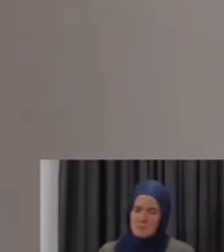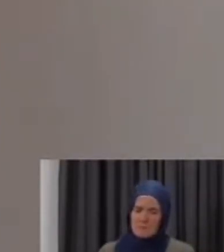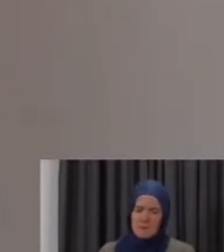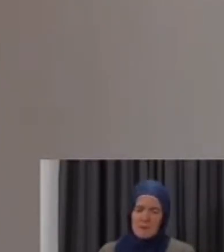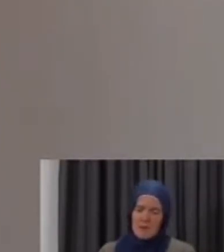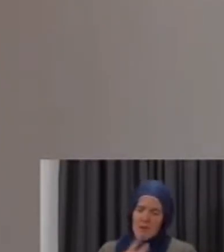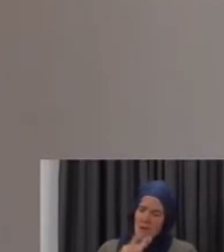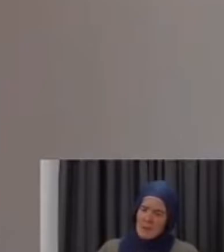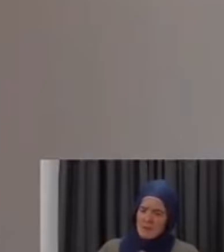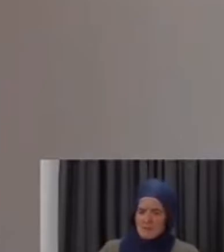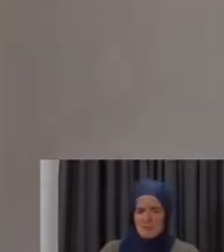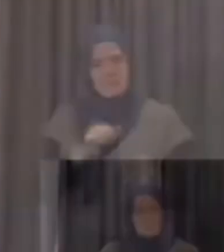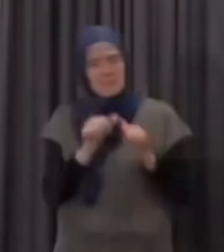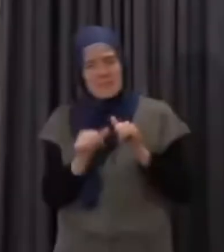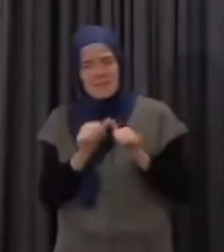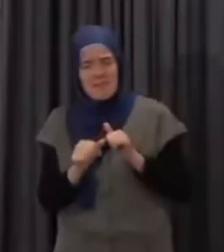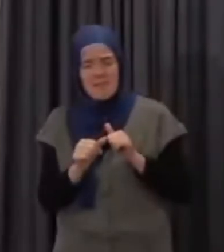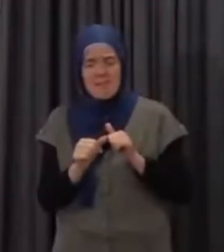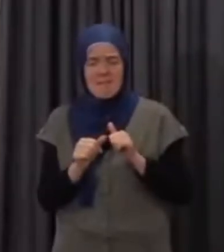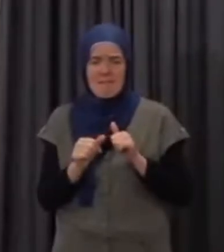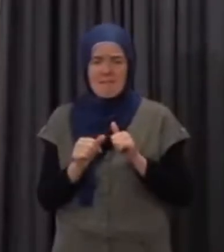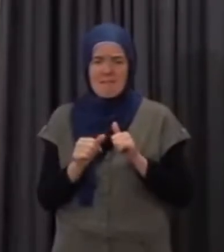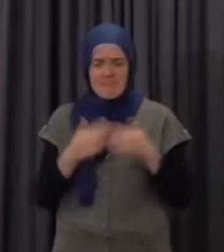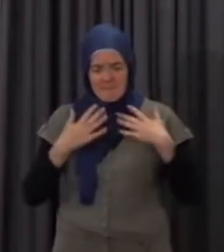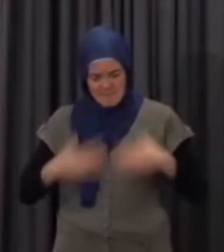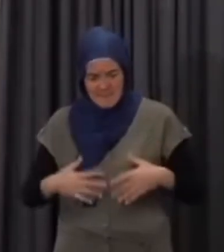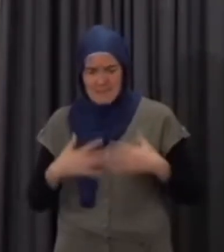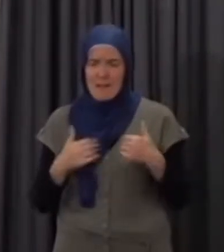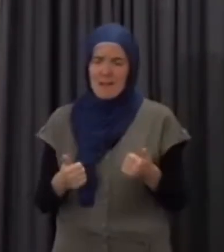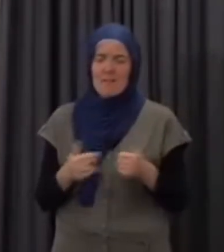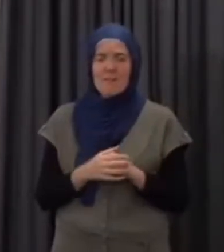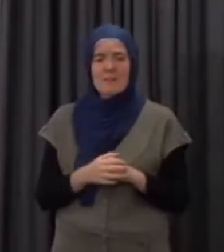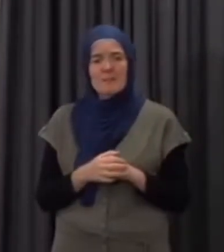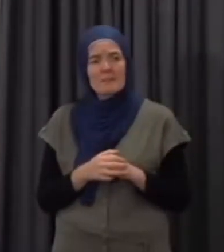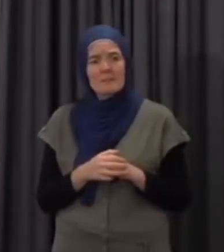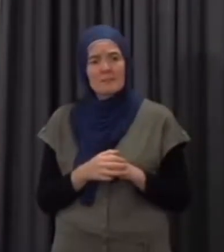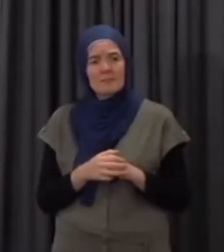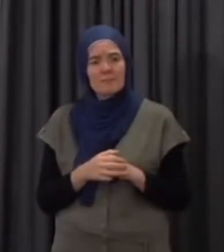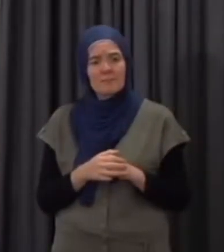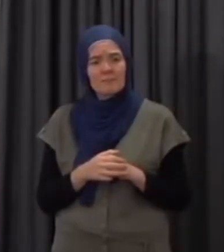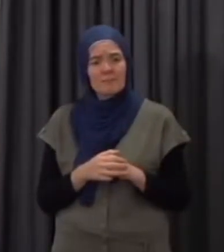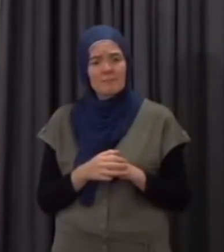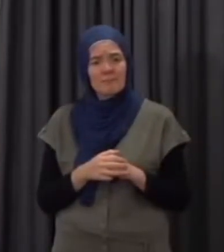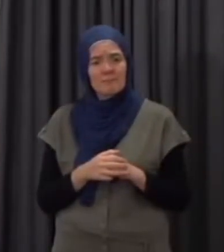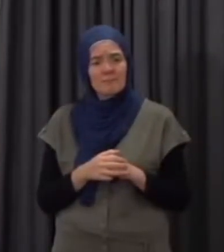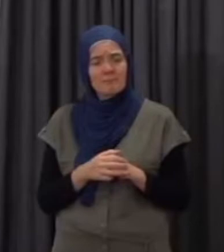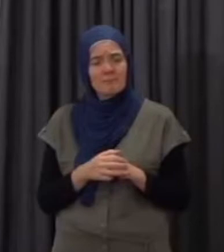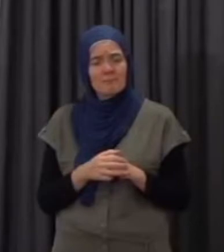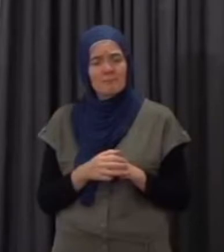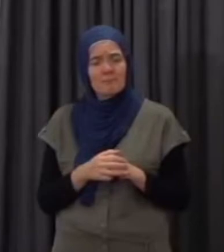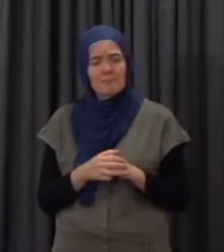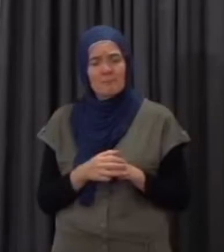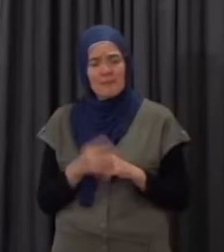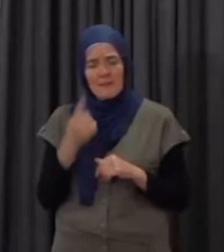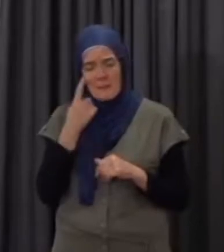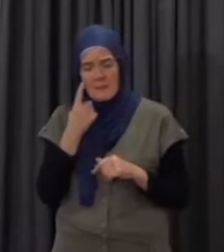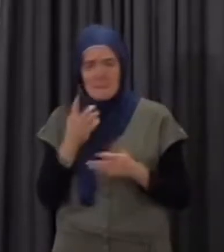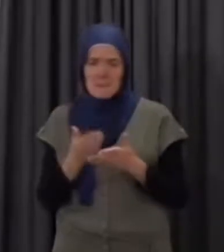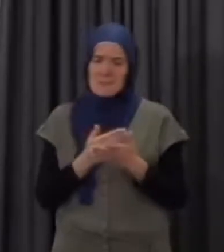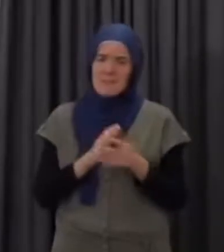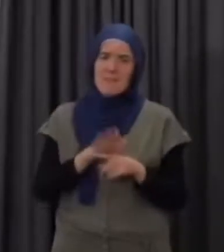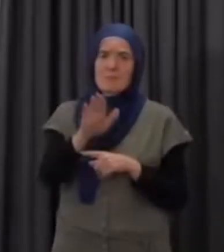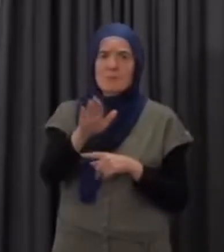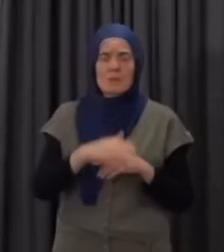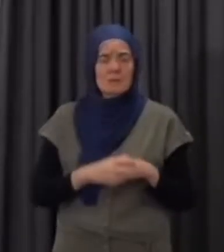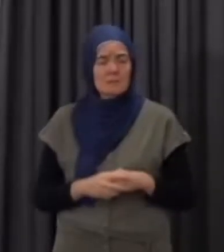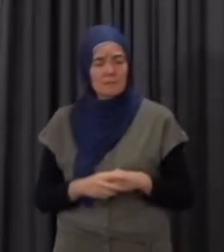going forward? So we've always been concerned about our starting point, recognising that we will have particular characteristics around our